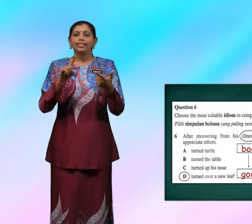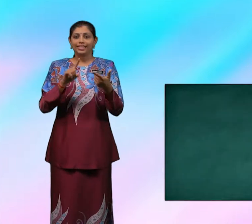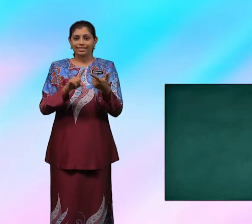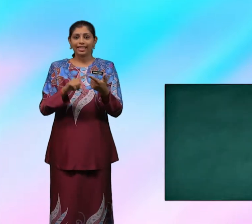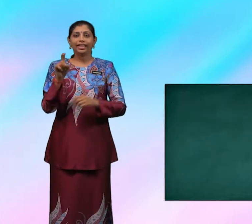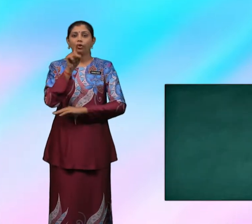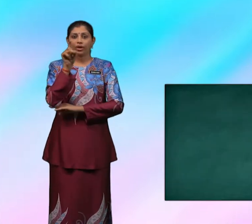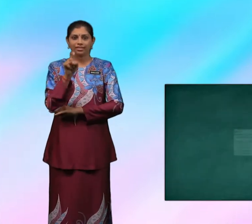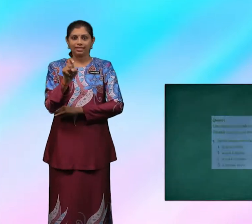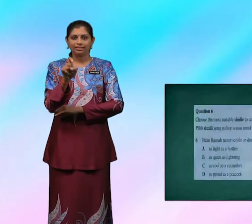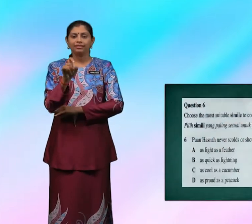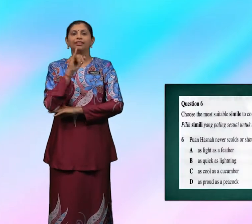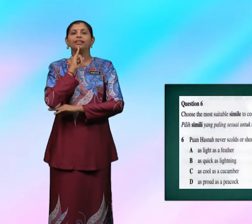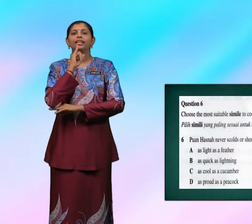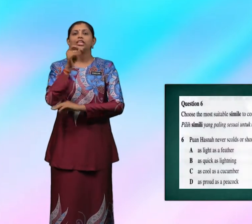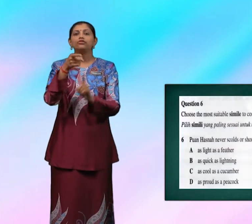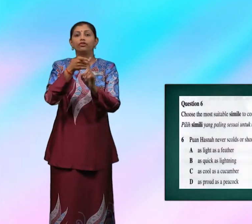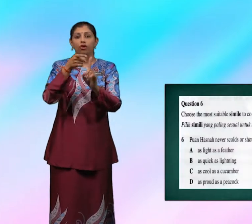The second question is from